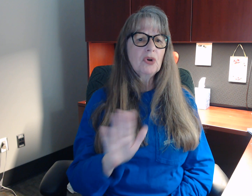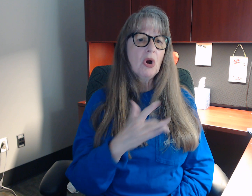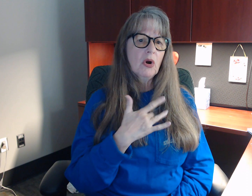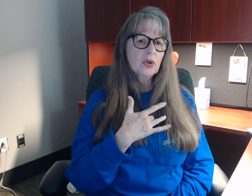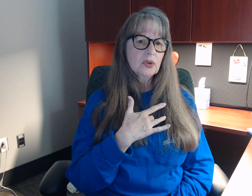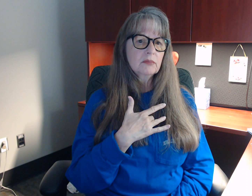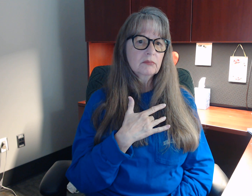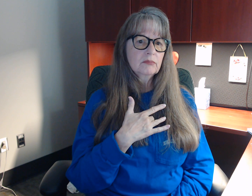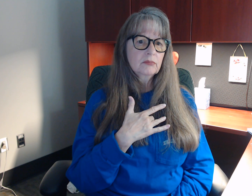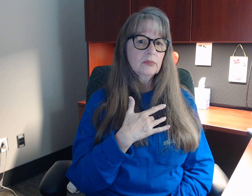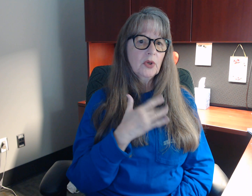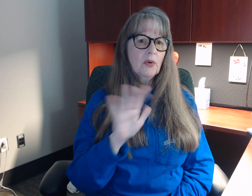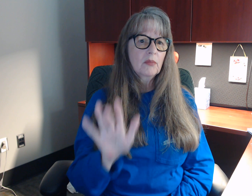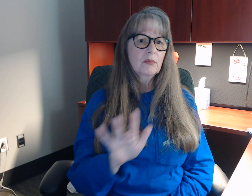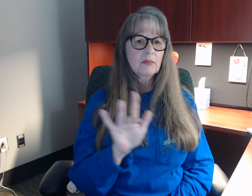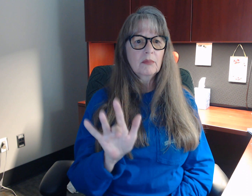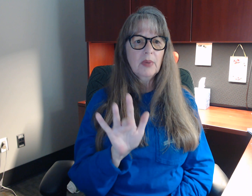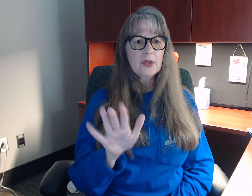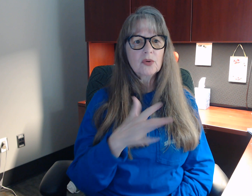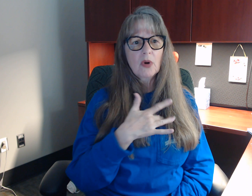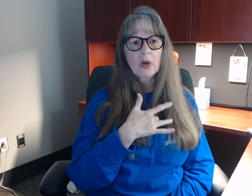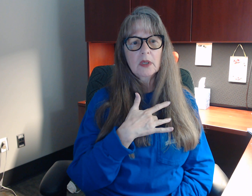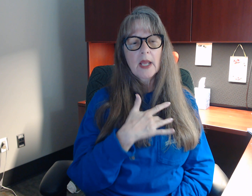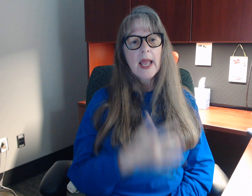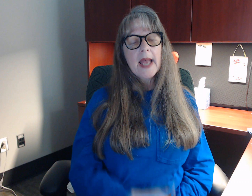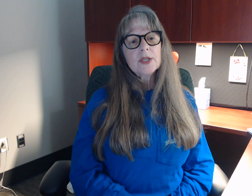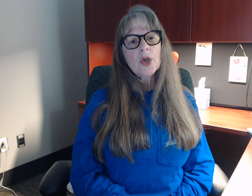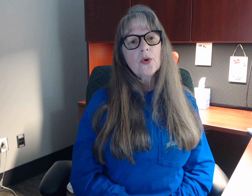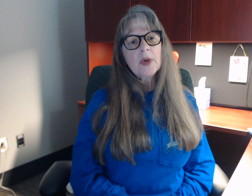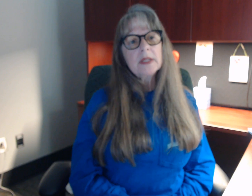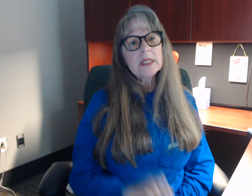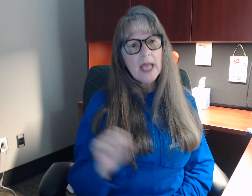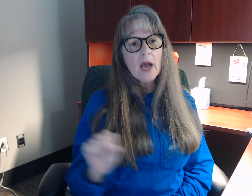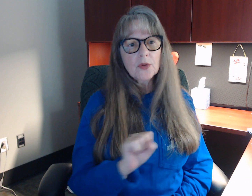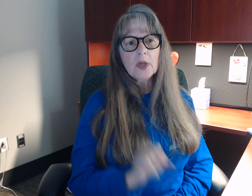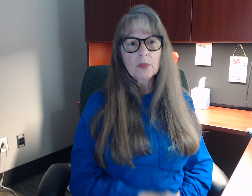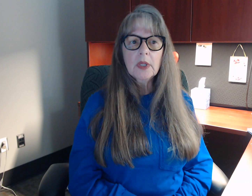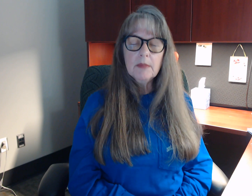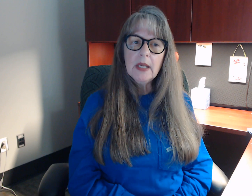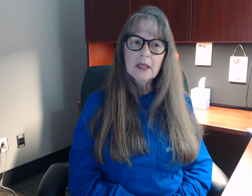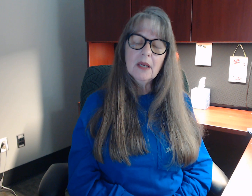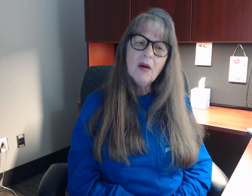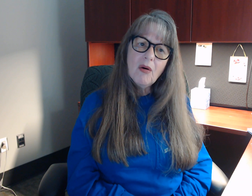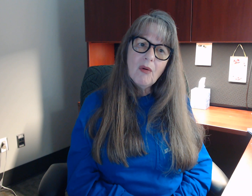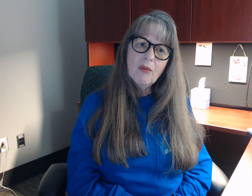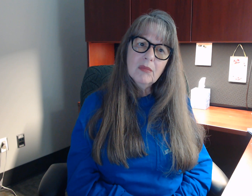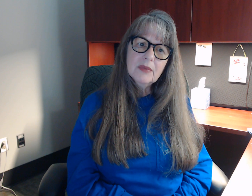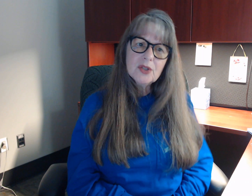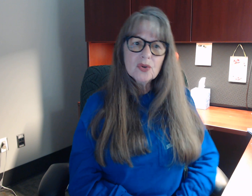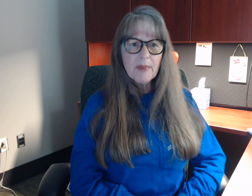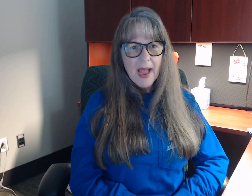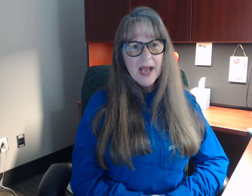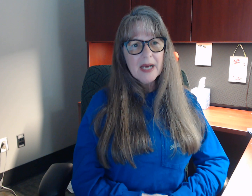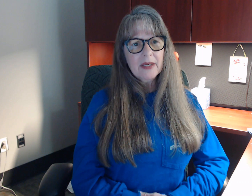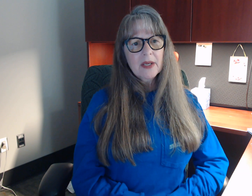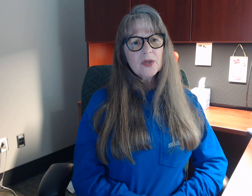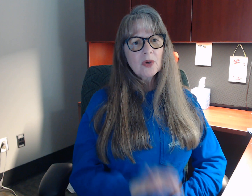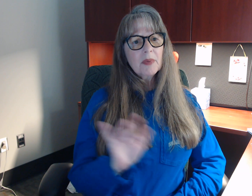heart, bless her heart. So in the South, you can really mean it like, oh, that's too bad. So it'd be bless